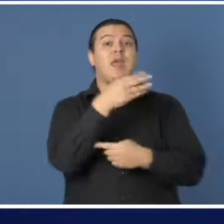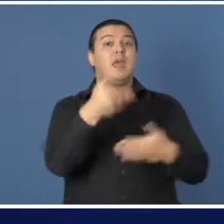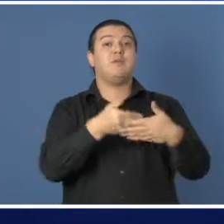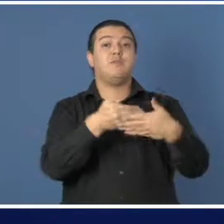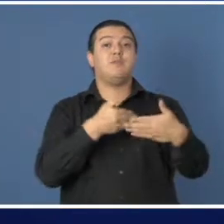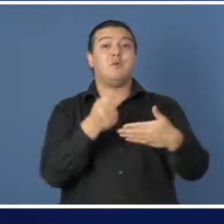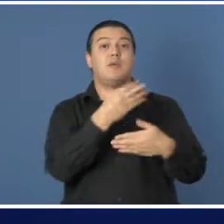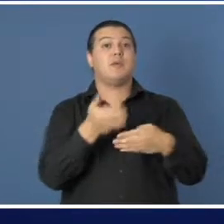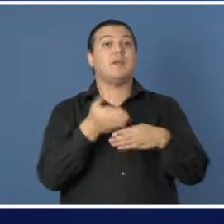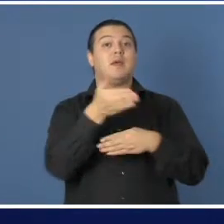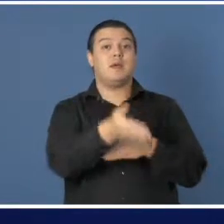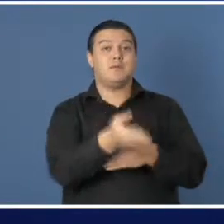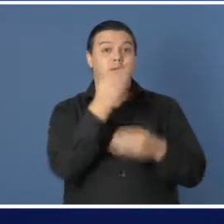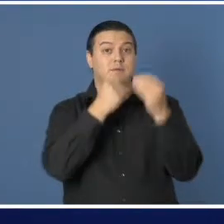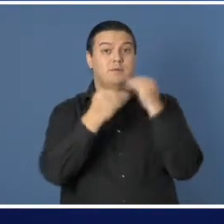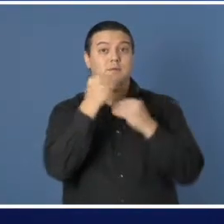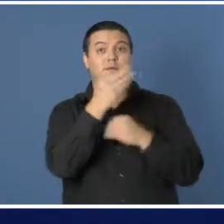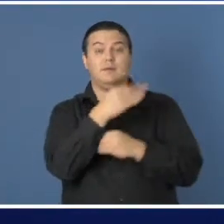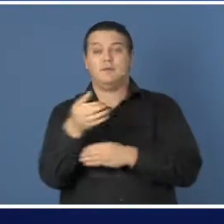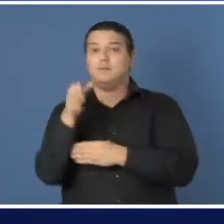before eating and drinking.